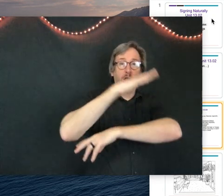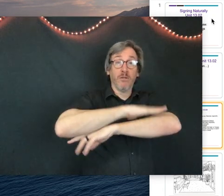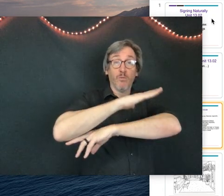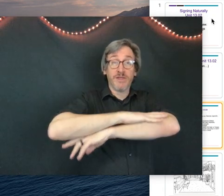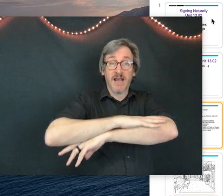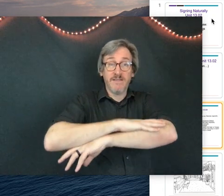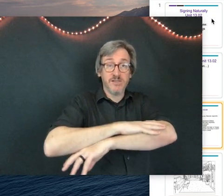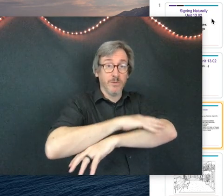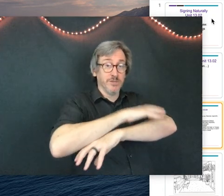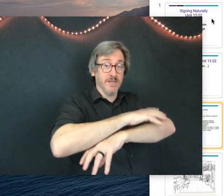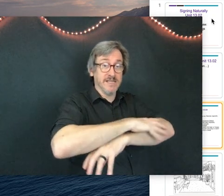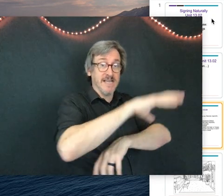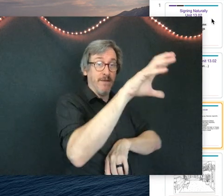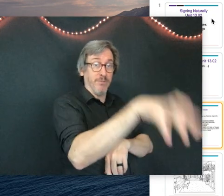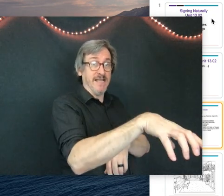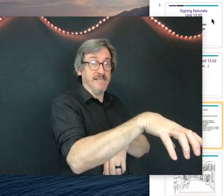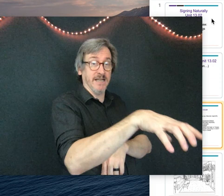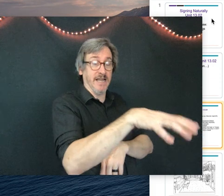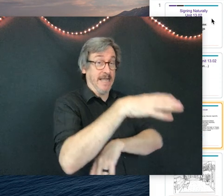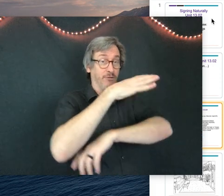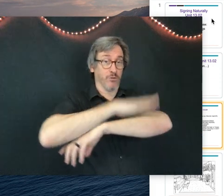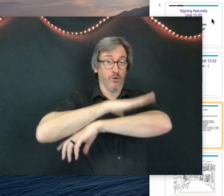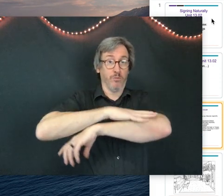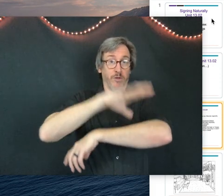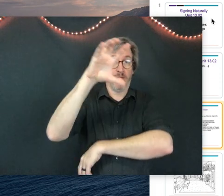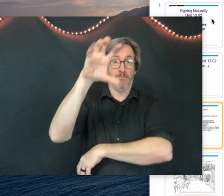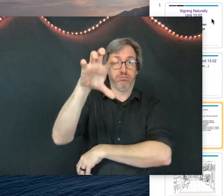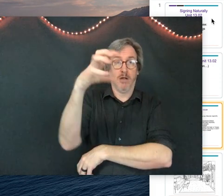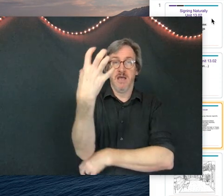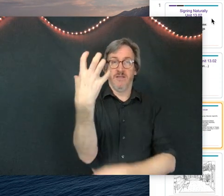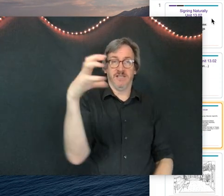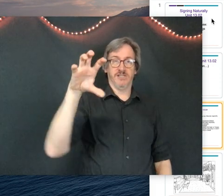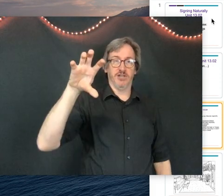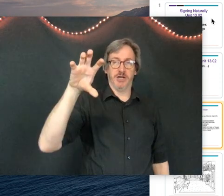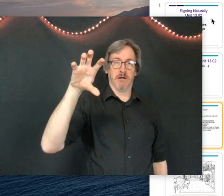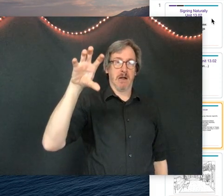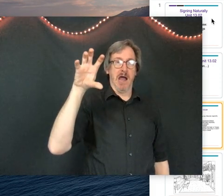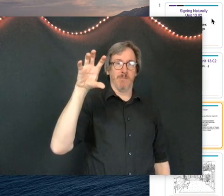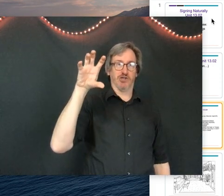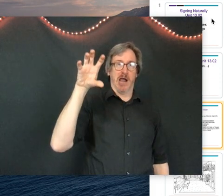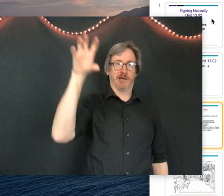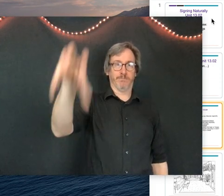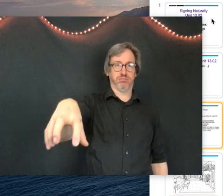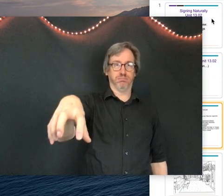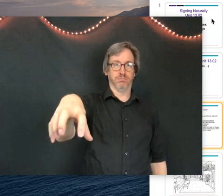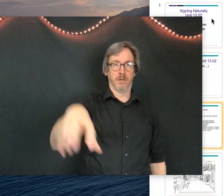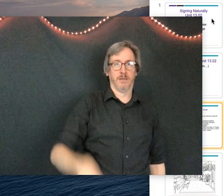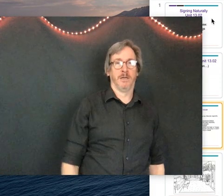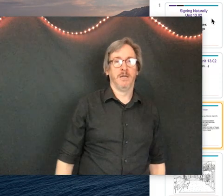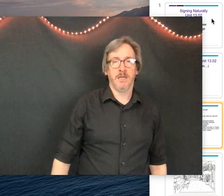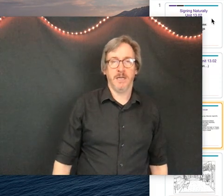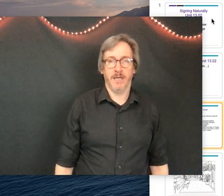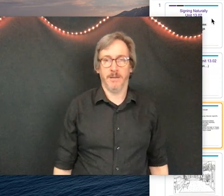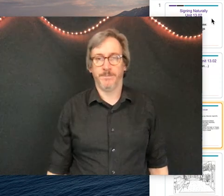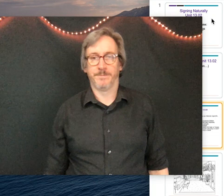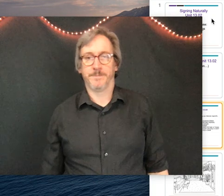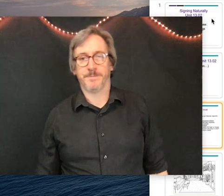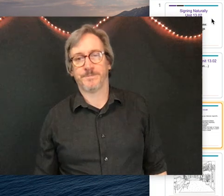and with a lot of these, we will do this and then place it in the room with the. This is the generic object,